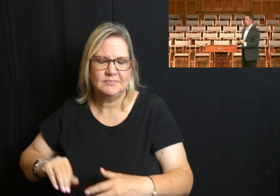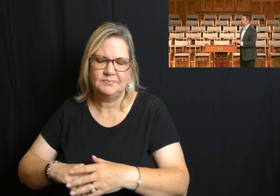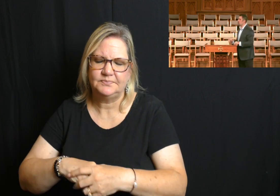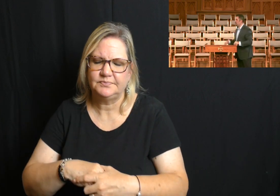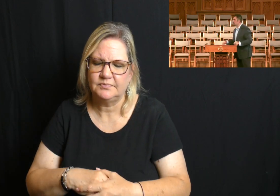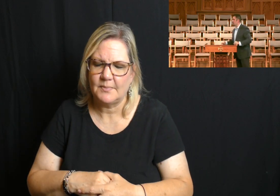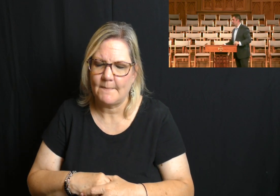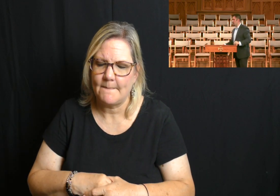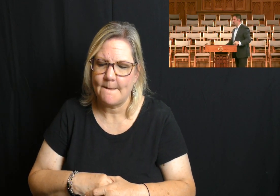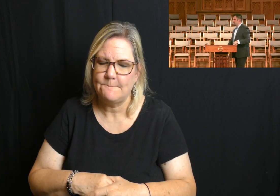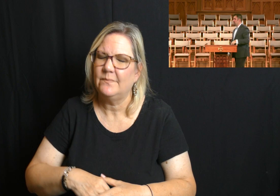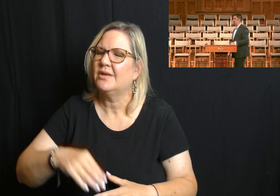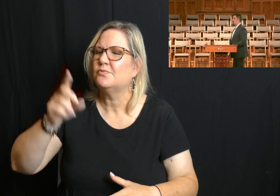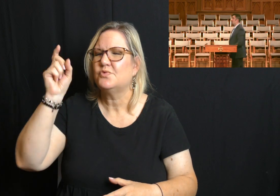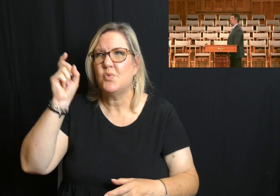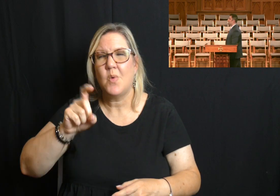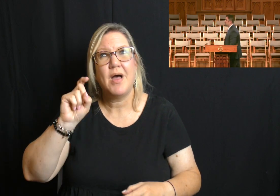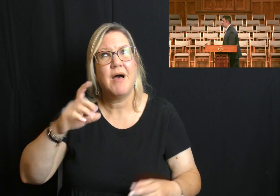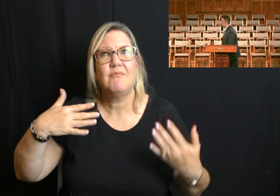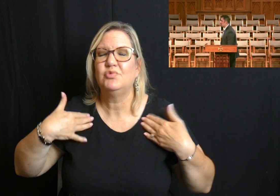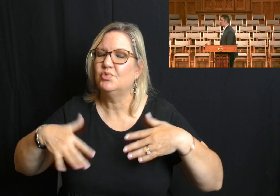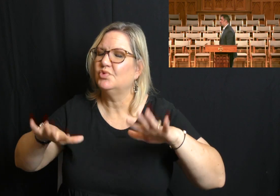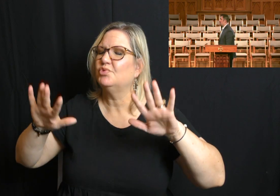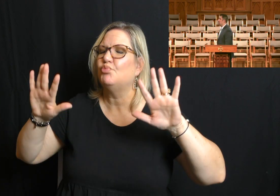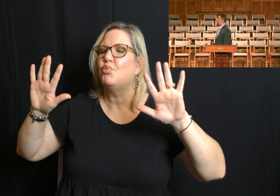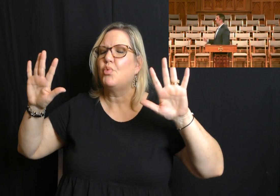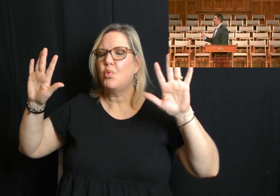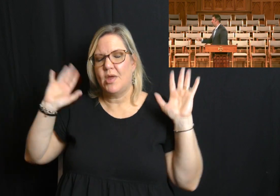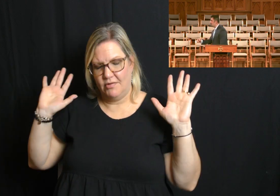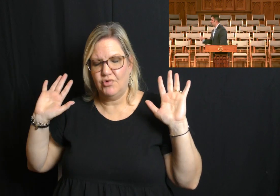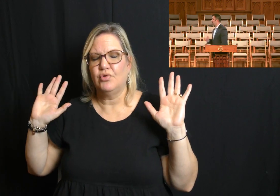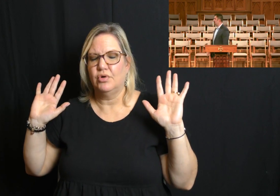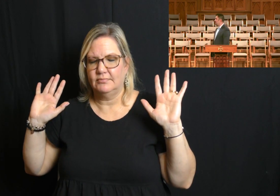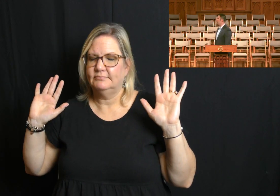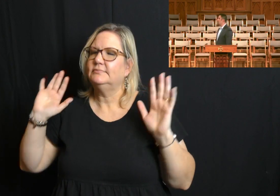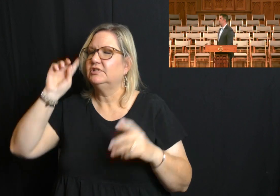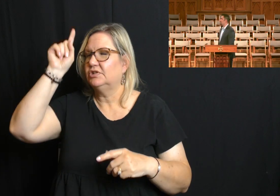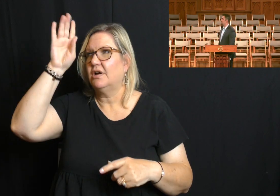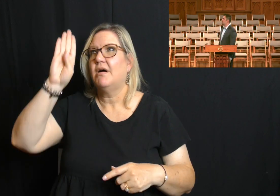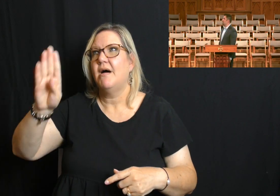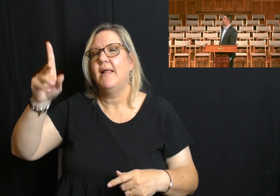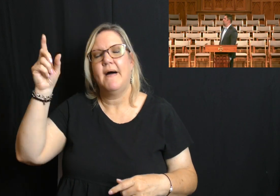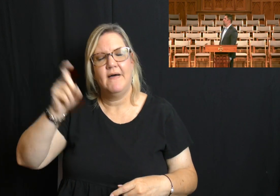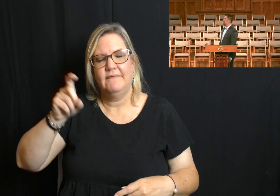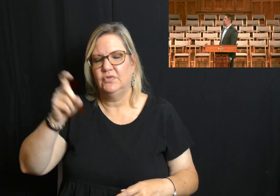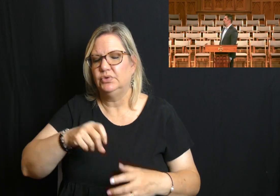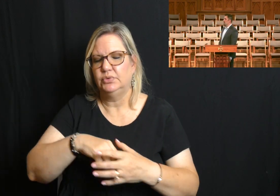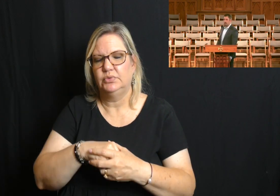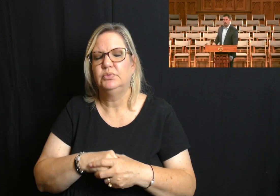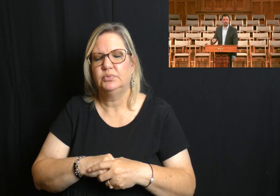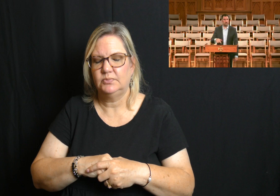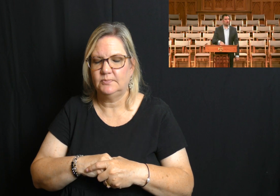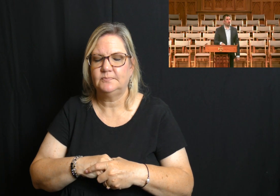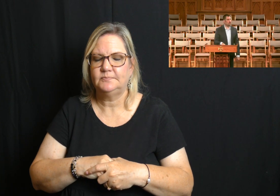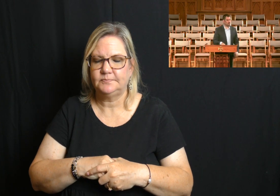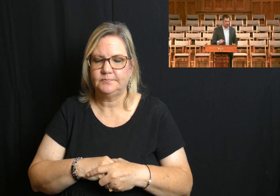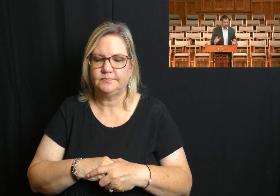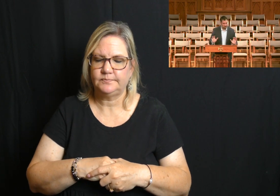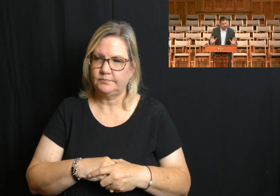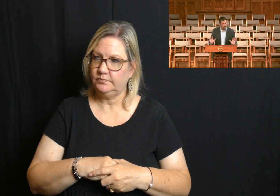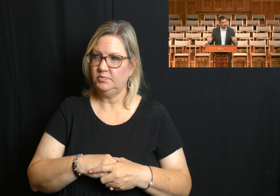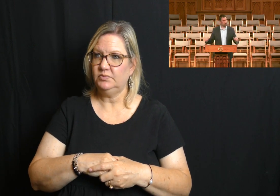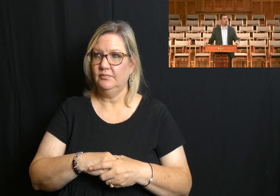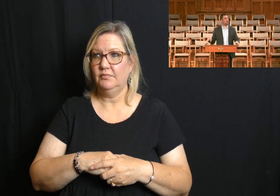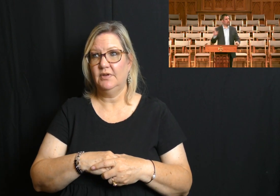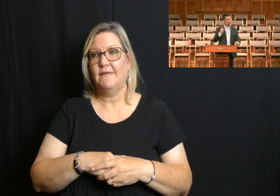until we surrender to that will, we're going to continue to be stressed, and we're going to continue to affect our worship. And it wasn't until I said, you